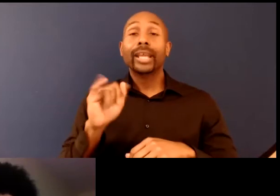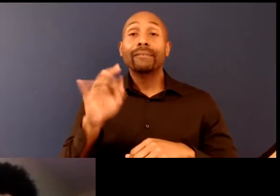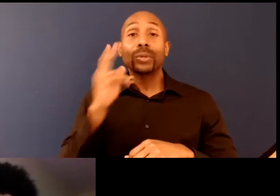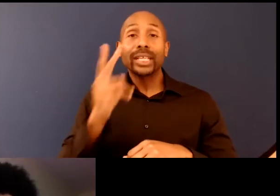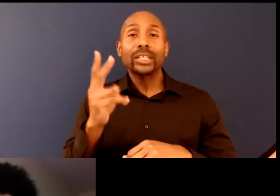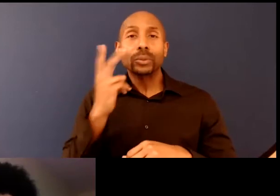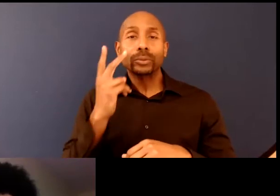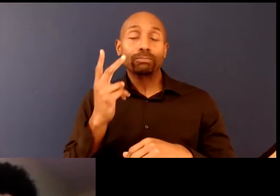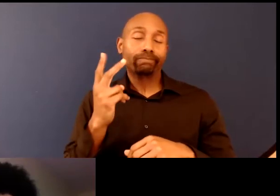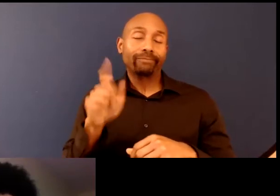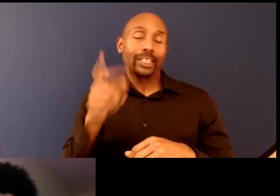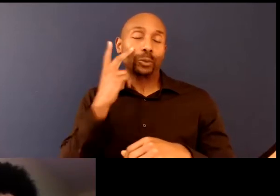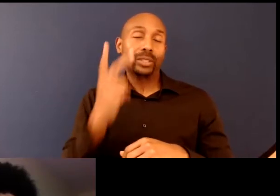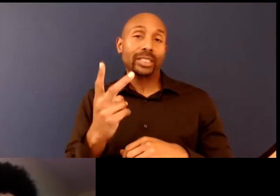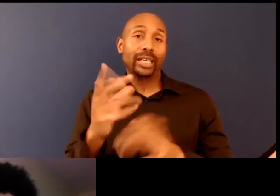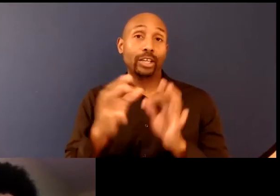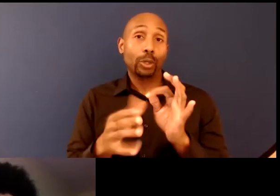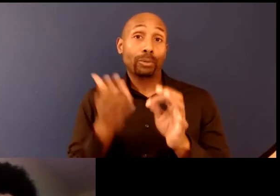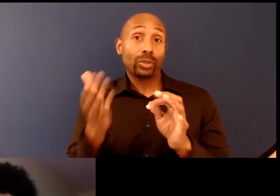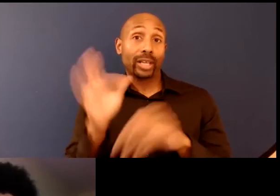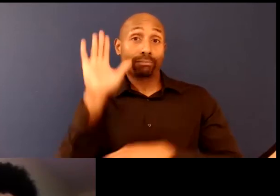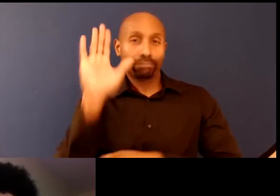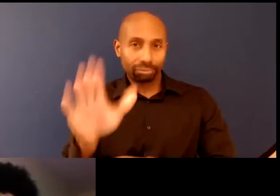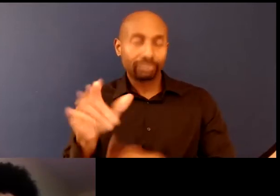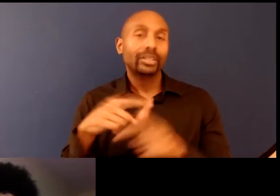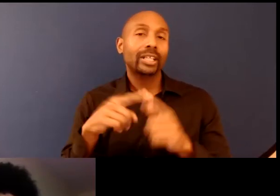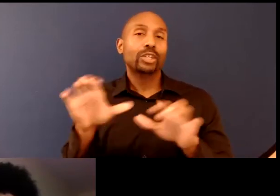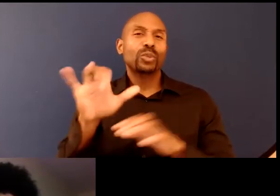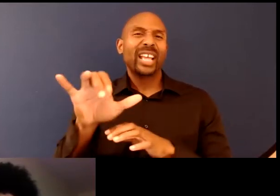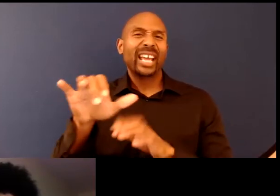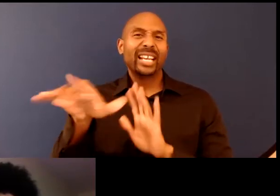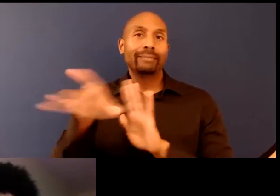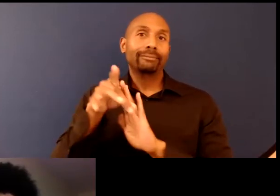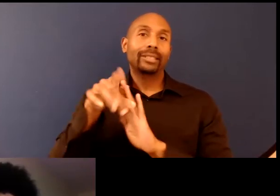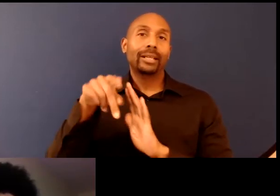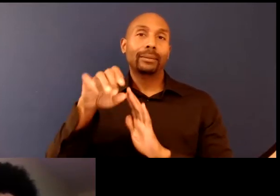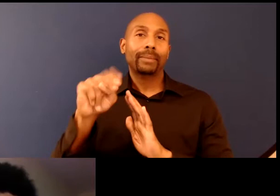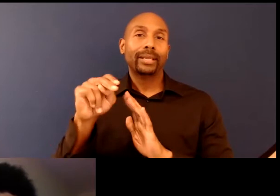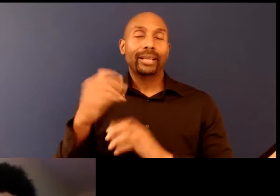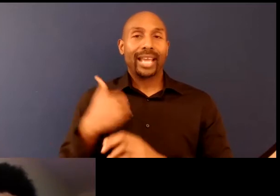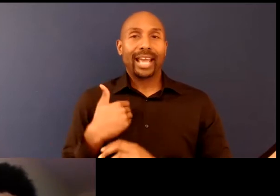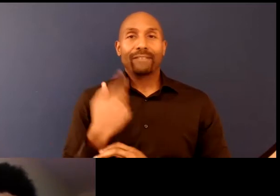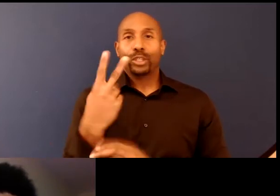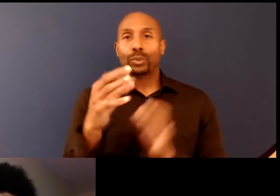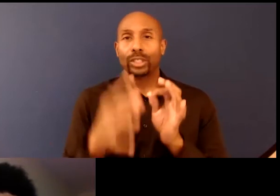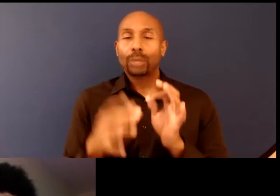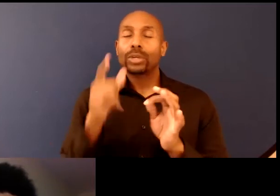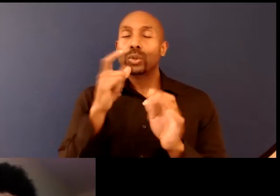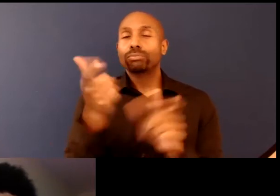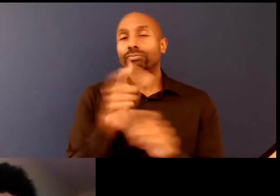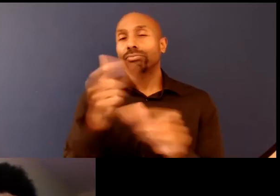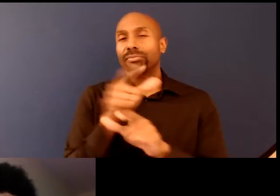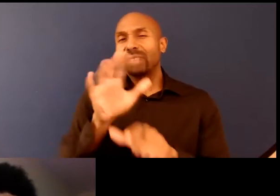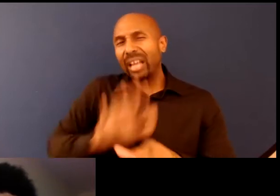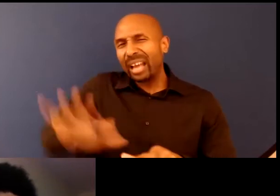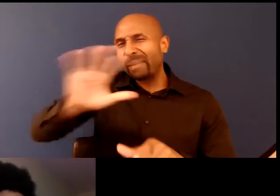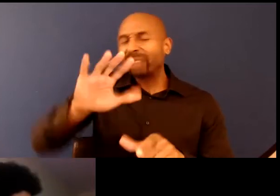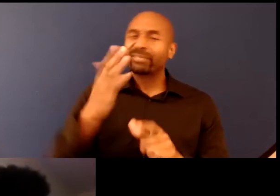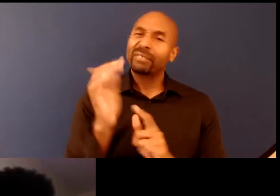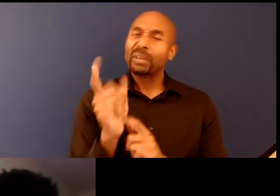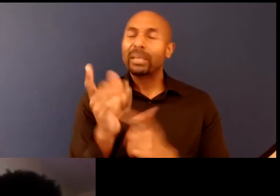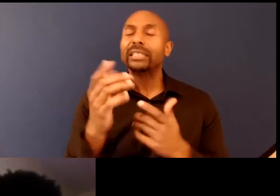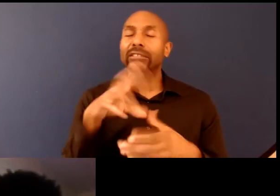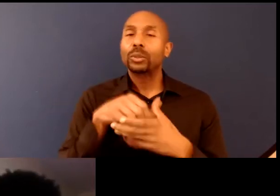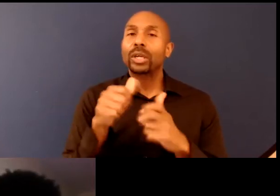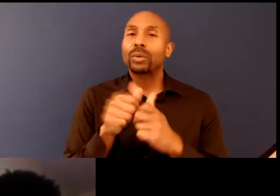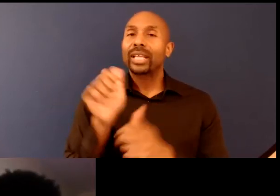way to do that. We have 2 interpreters who are going to be switching off about every 15 minutes as part of this ASL